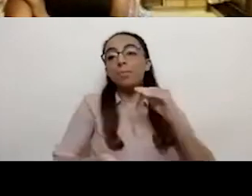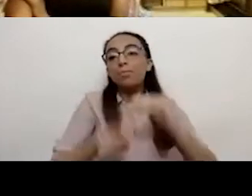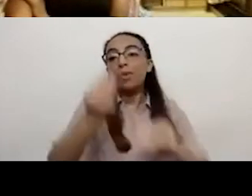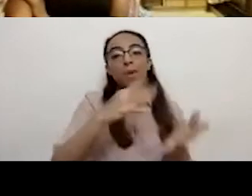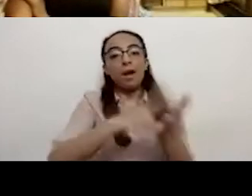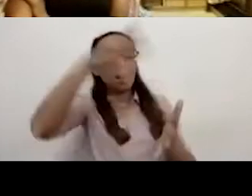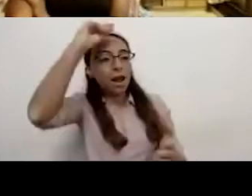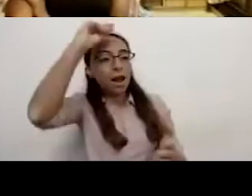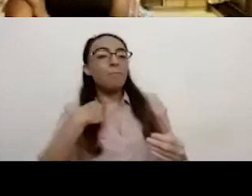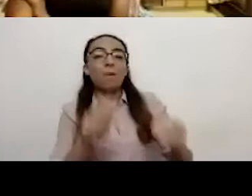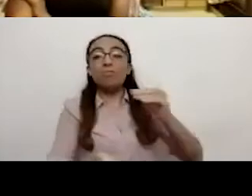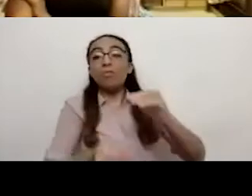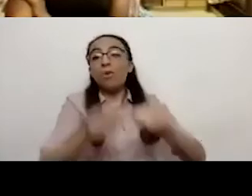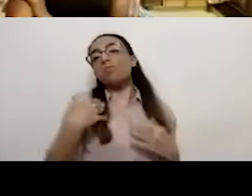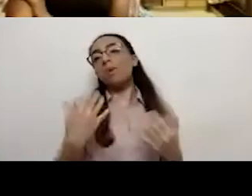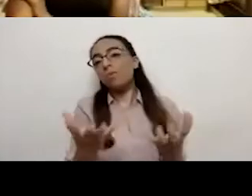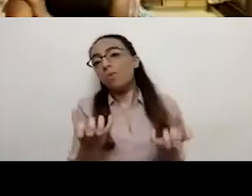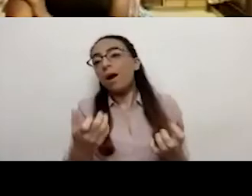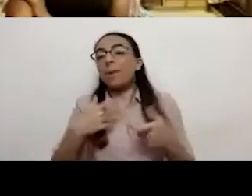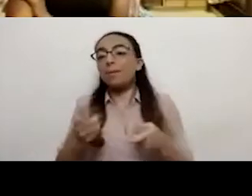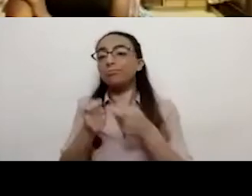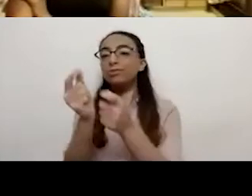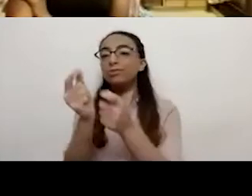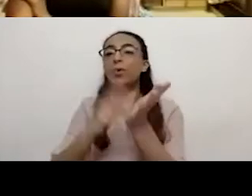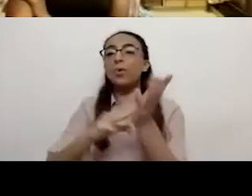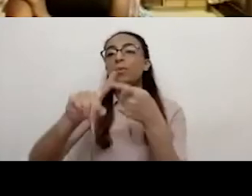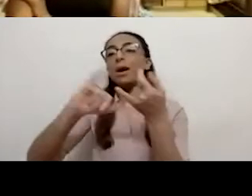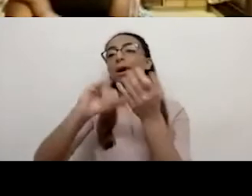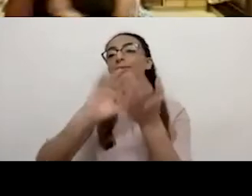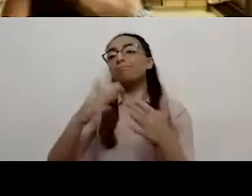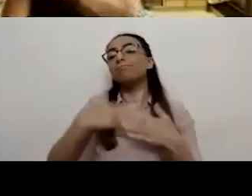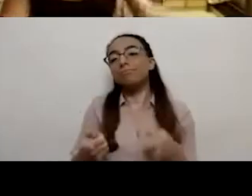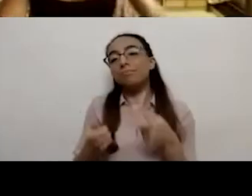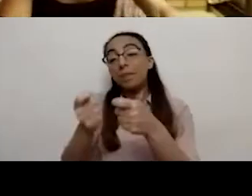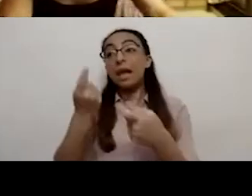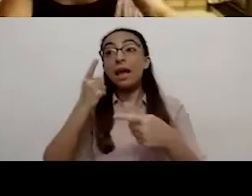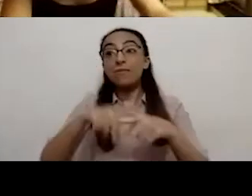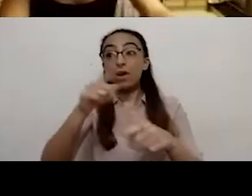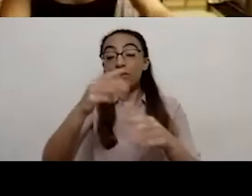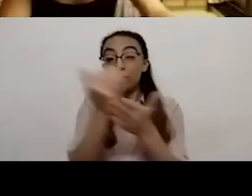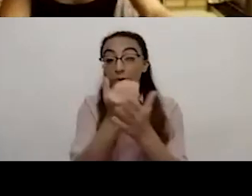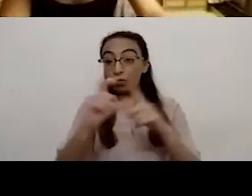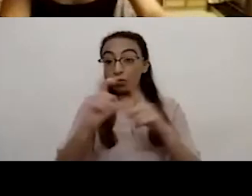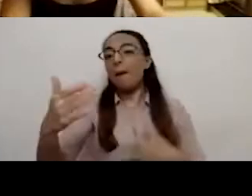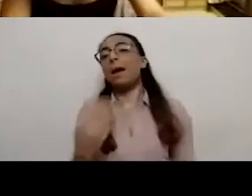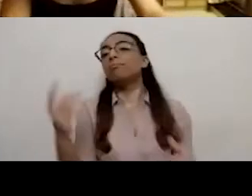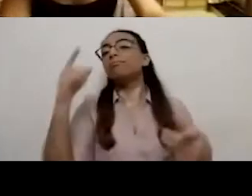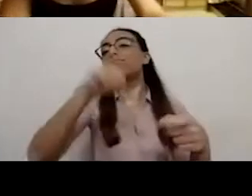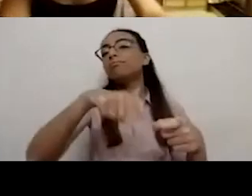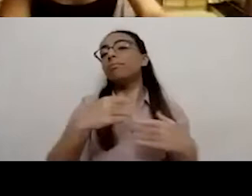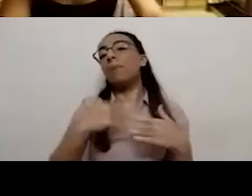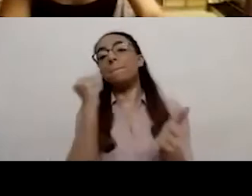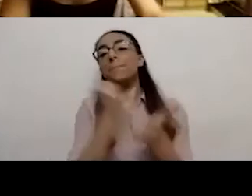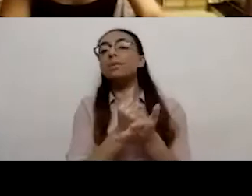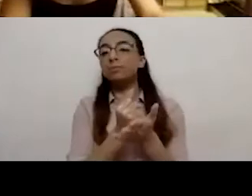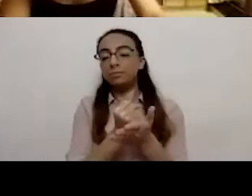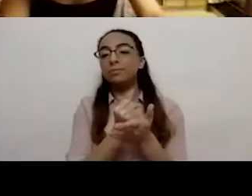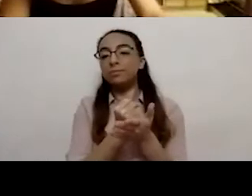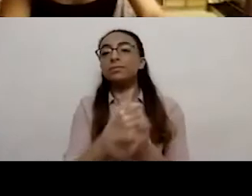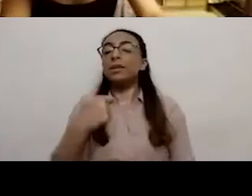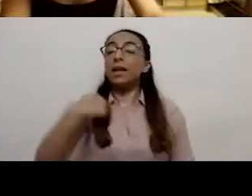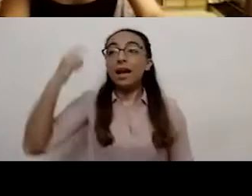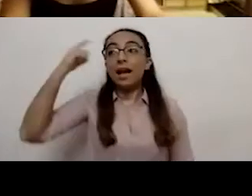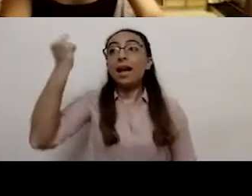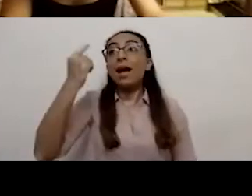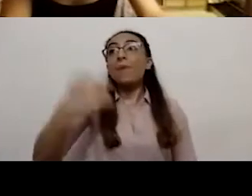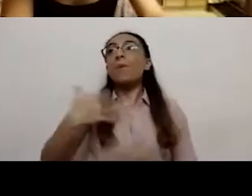sort of learn more. And that's why I texted Umesh Bhai as well. I was like, whenever this happens, I'm definitely going to come. So I think it's as